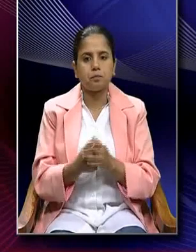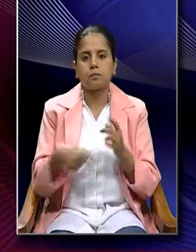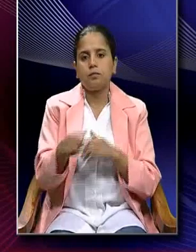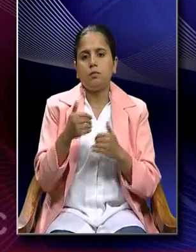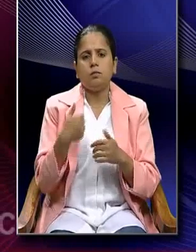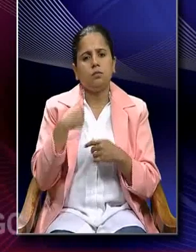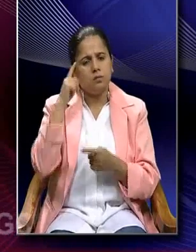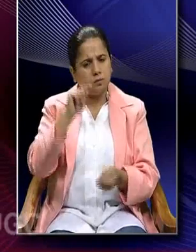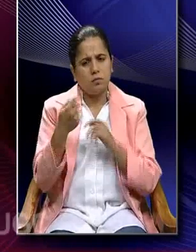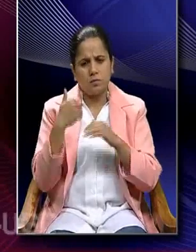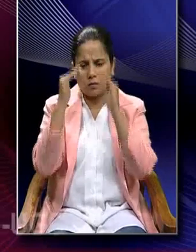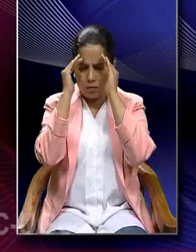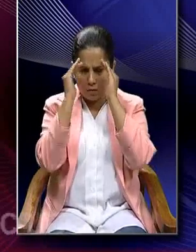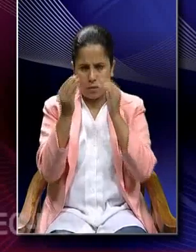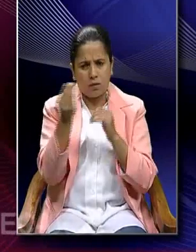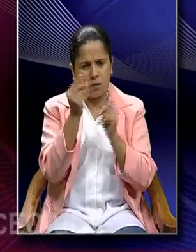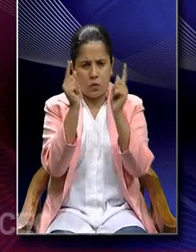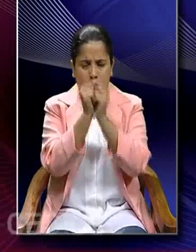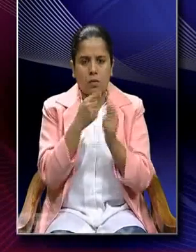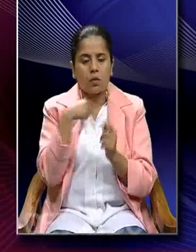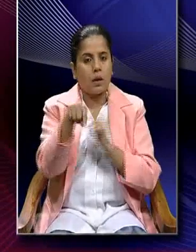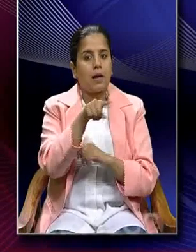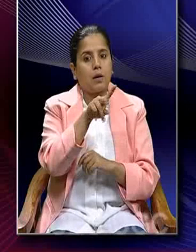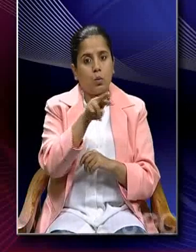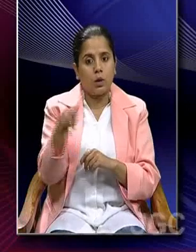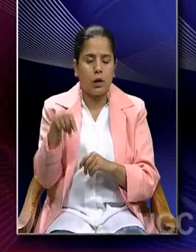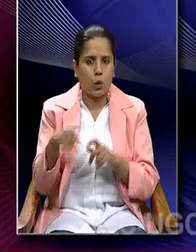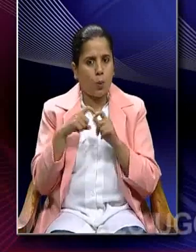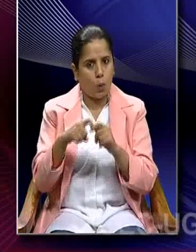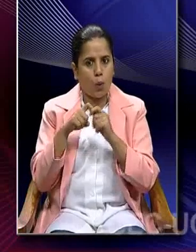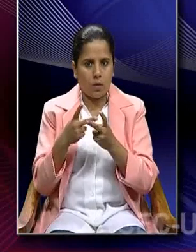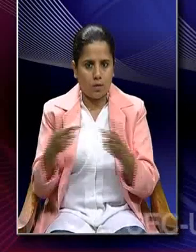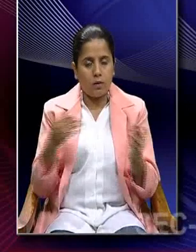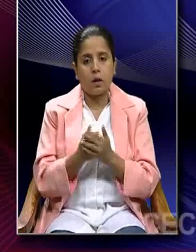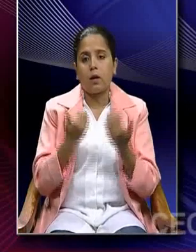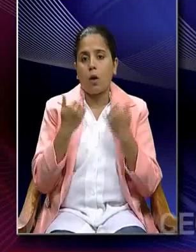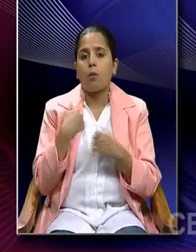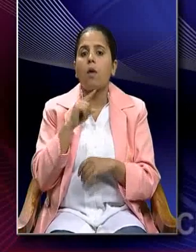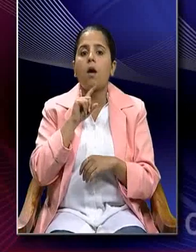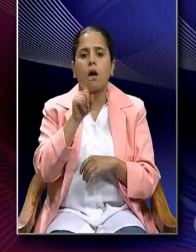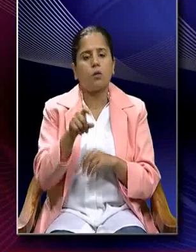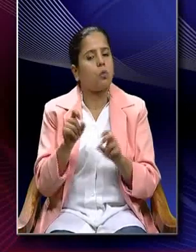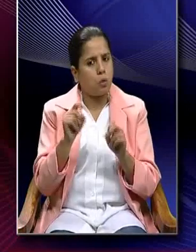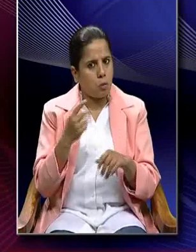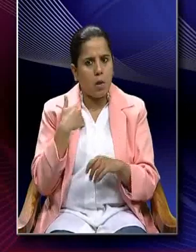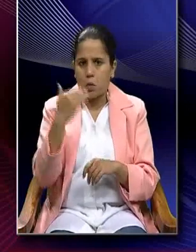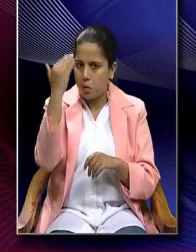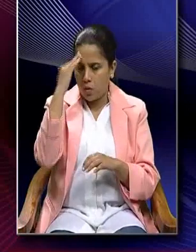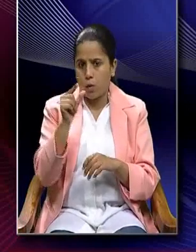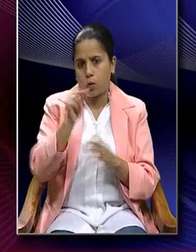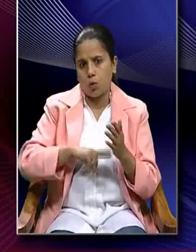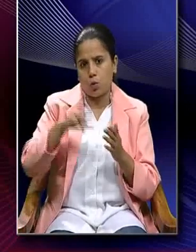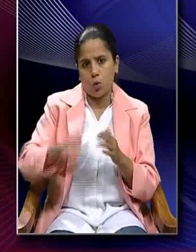change my focus a little bit. First, I talked about definitional question, and now I'm asking, okay, we know that the UN